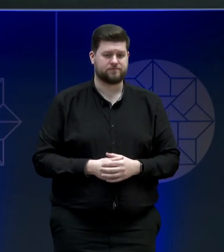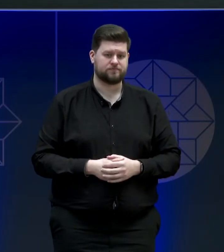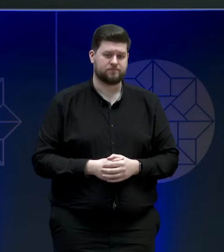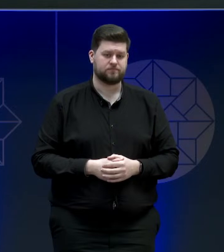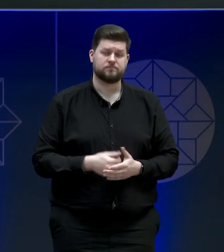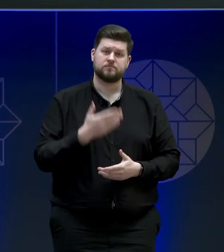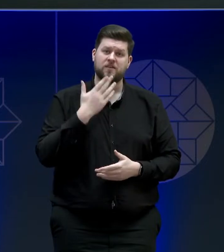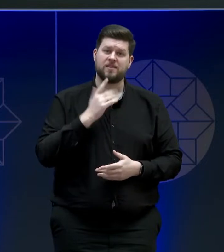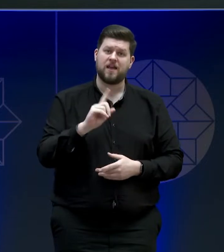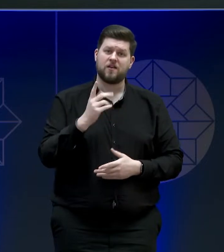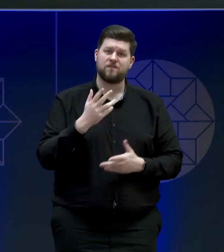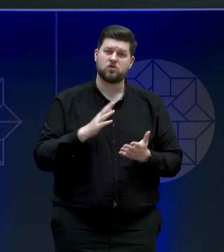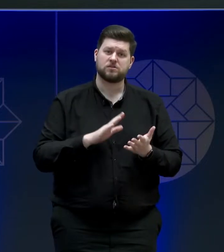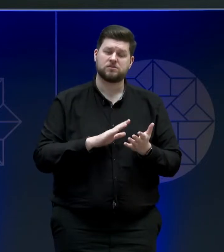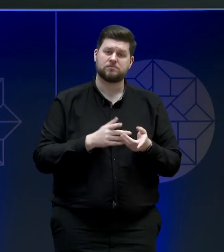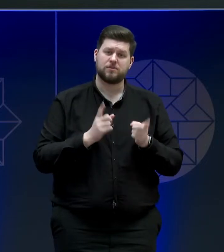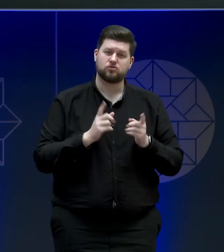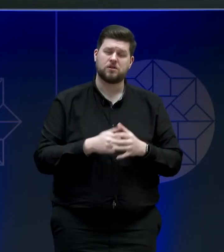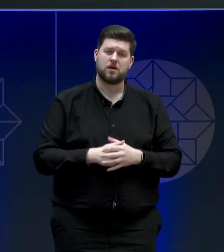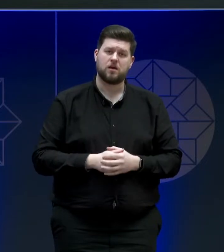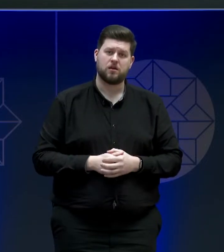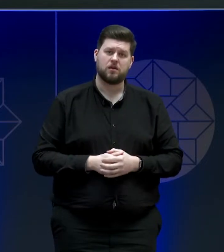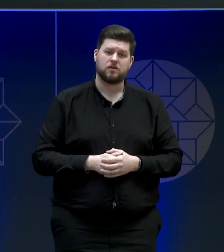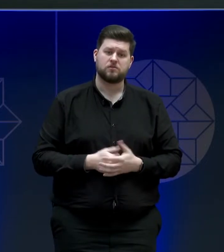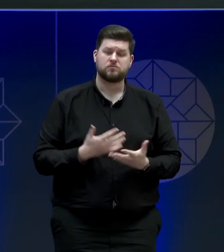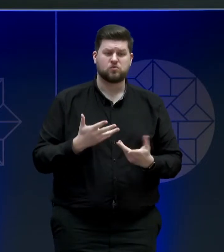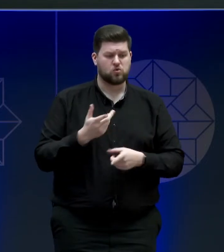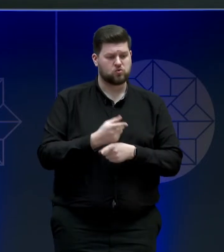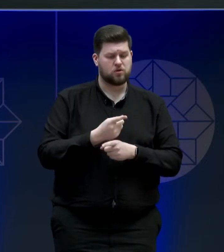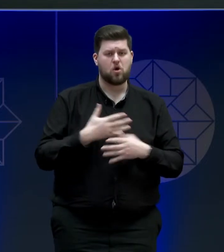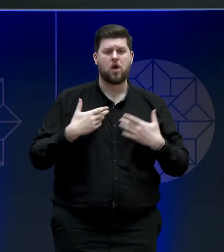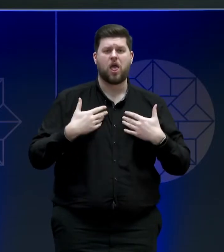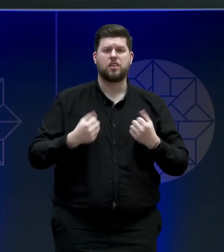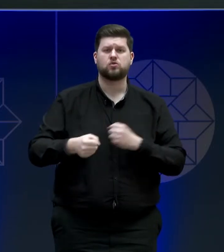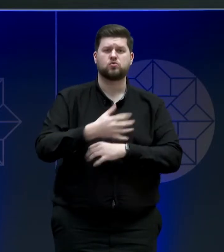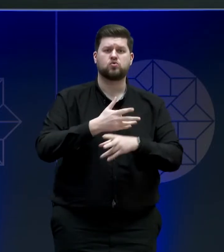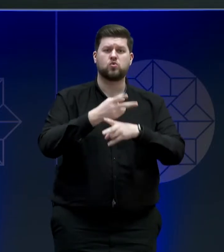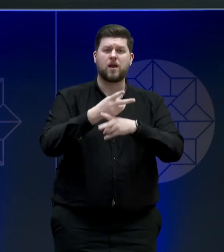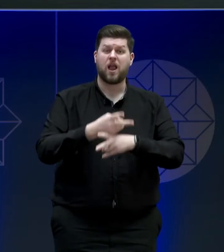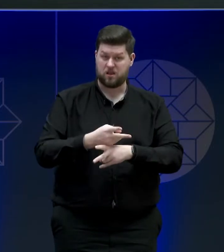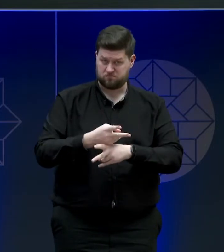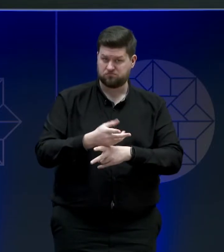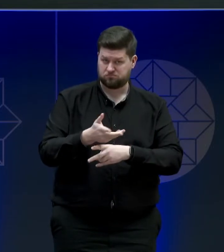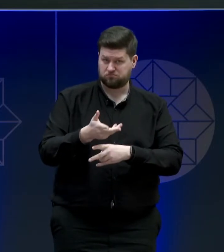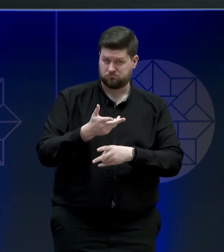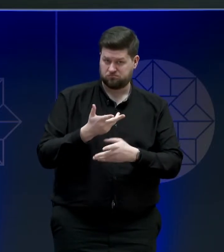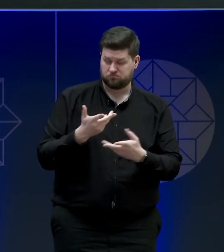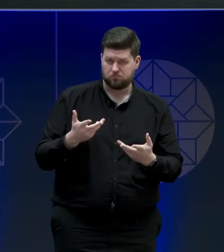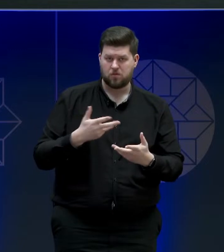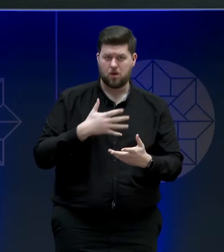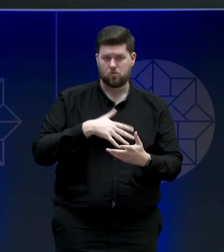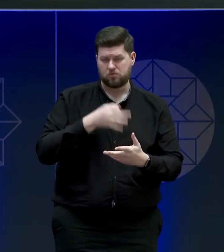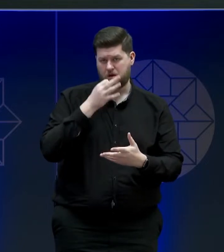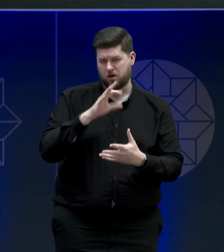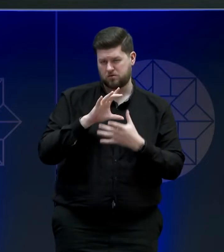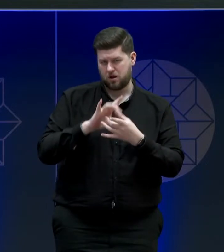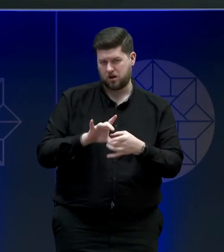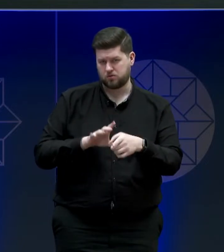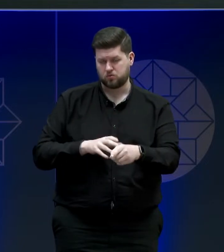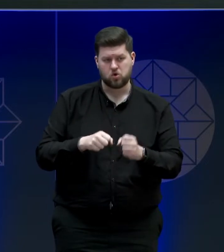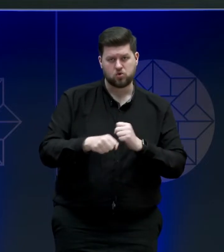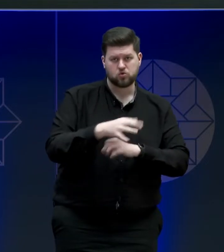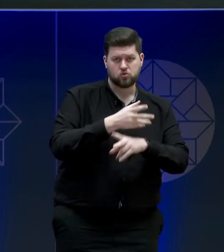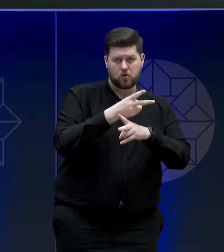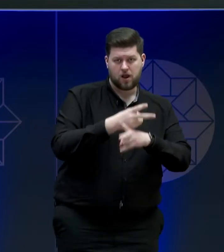Thank you, First Minister. We're talking about health and social care here, and what I want to ask you is about something relating to the social care side of